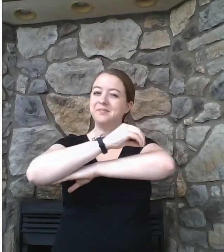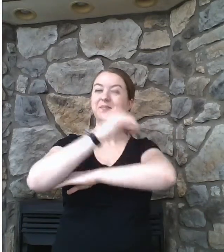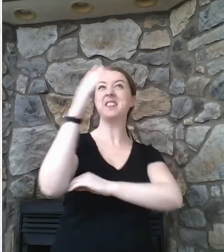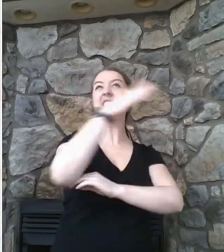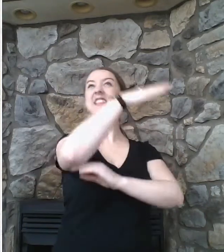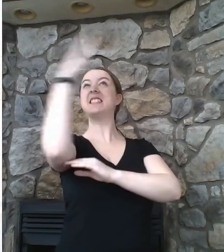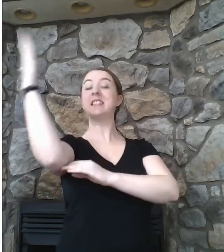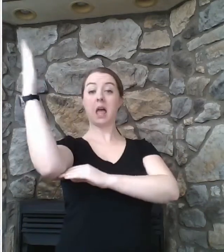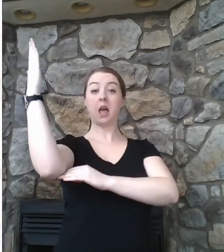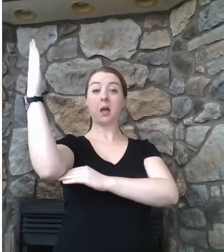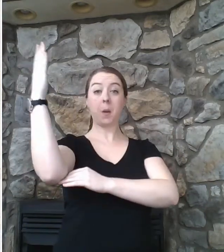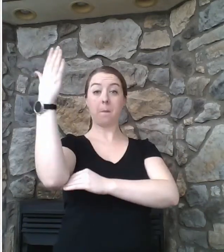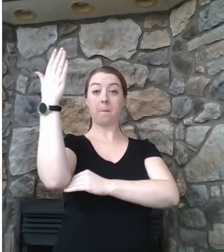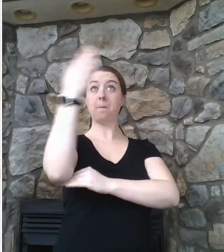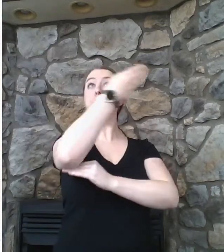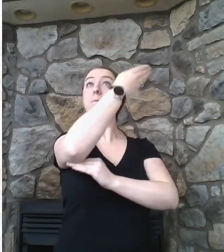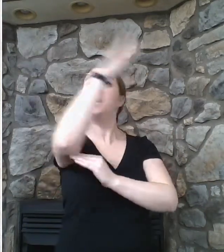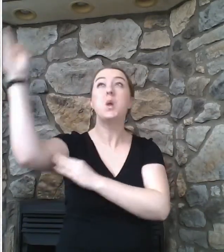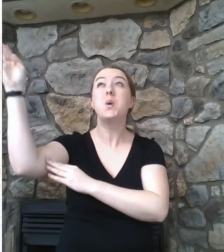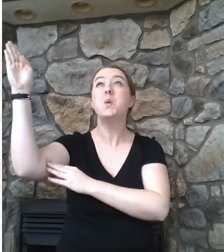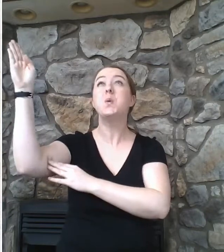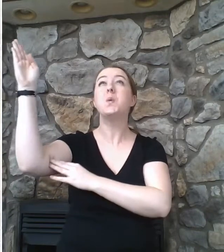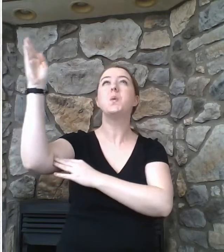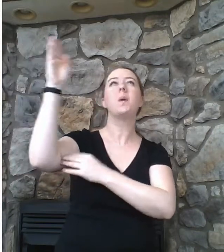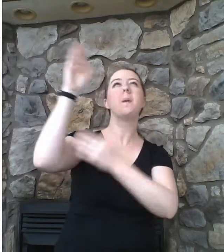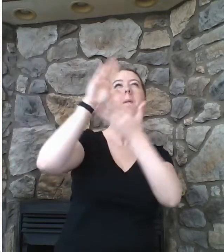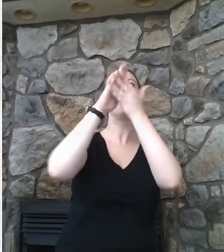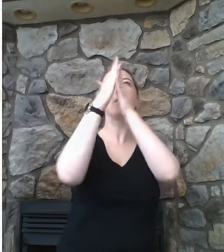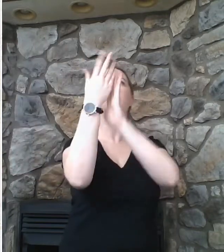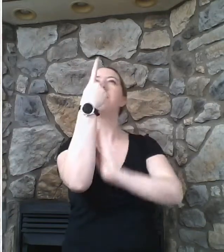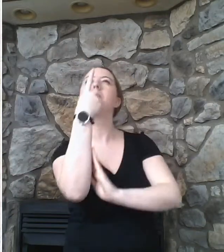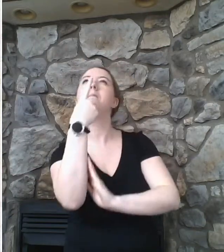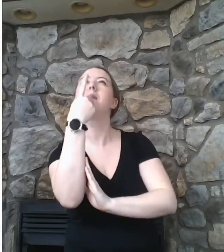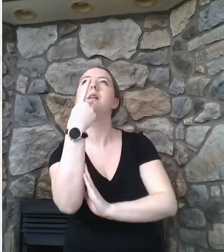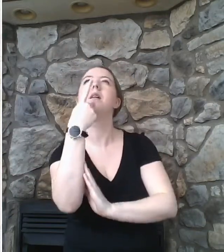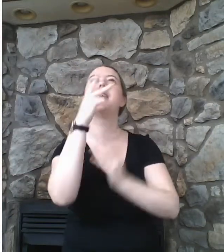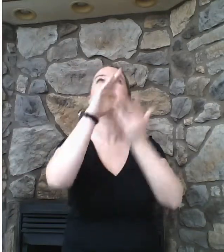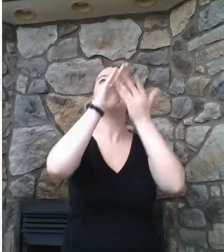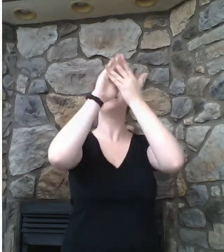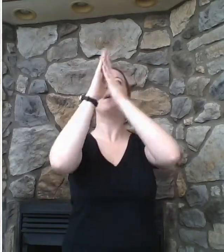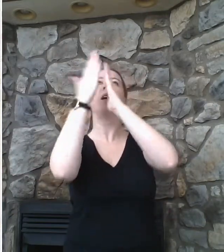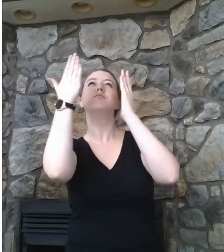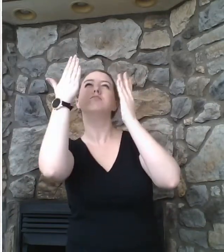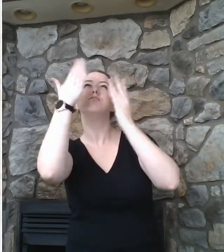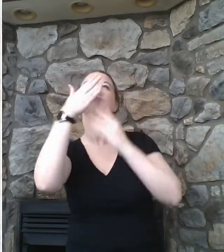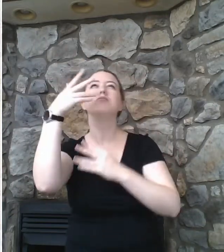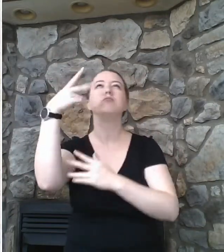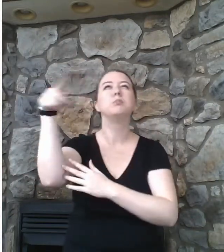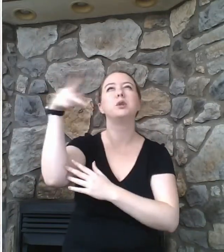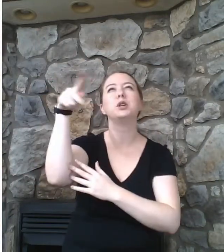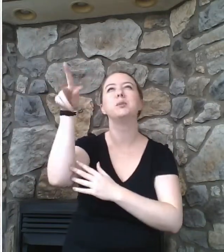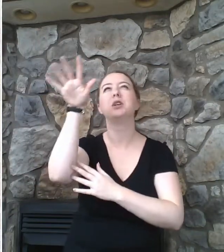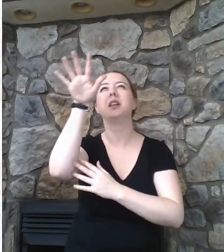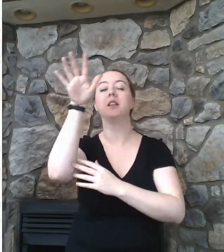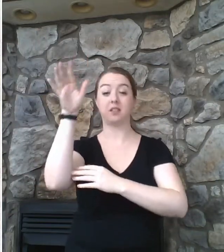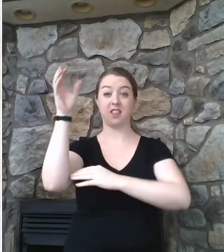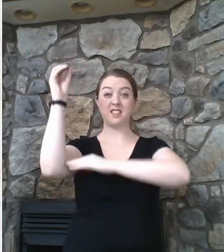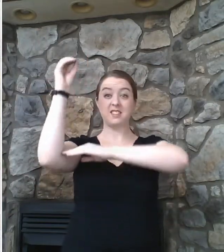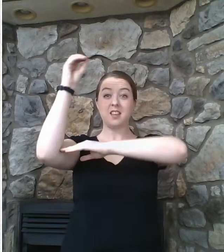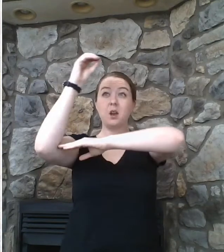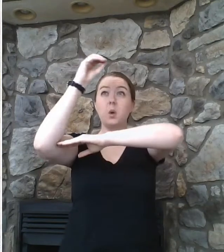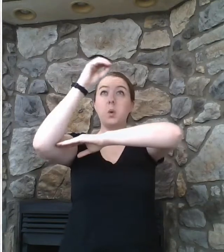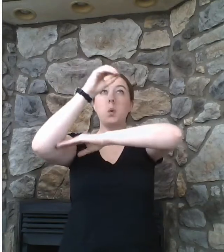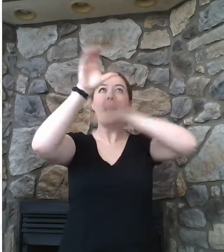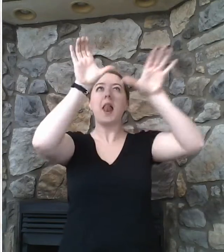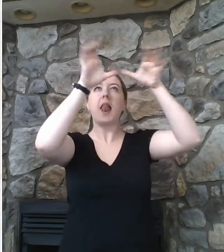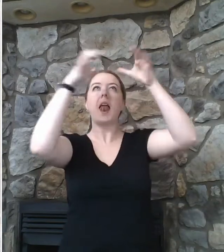the sky changed from blue to pink to a strange dusky purple. The sun sank lower into